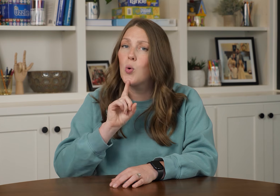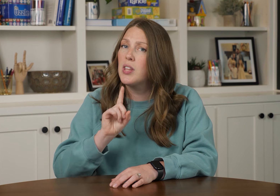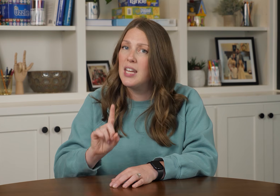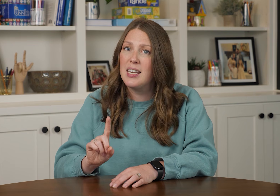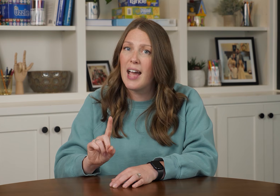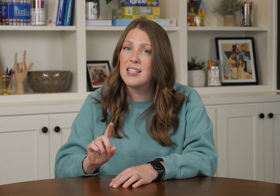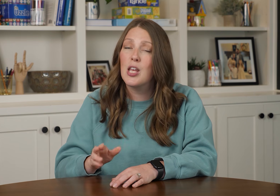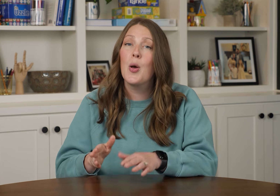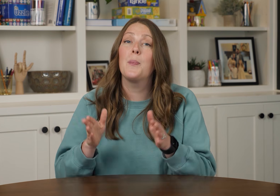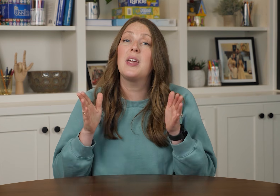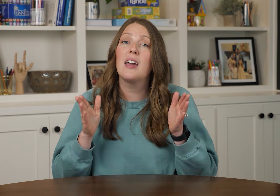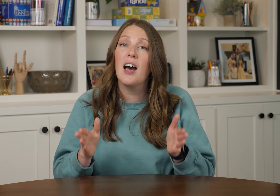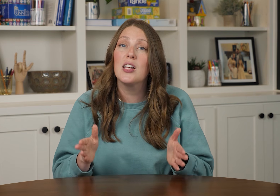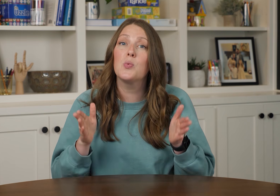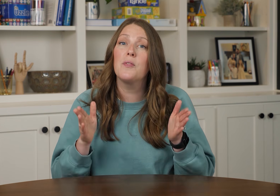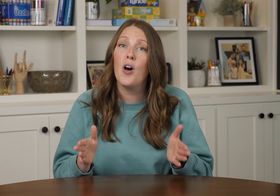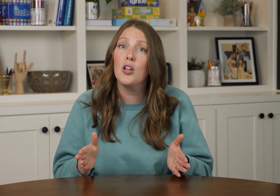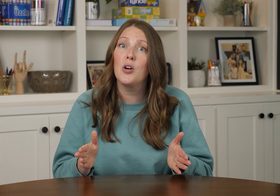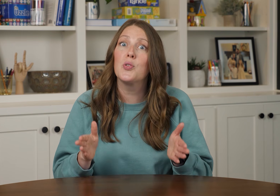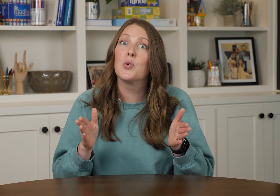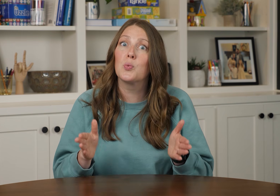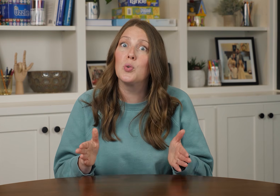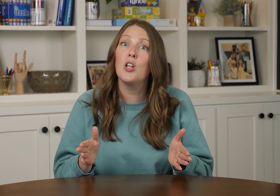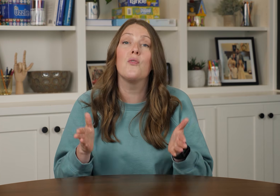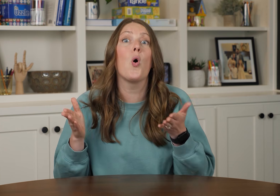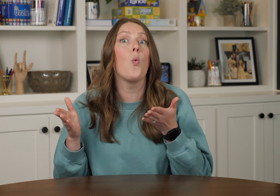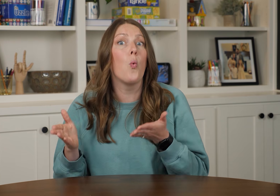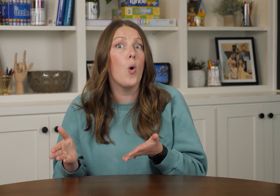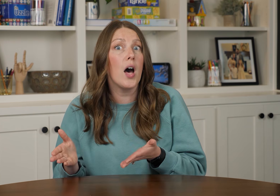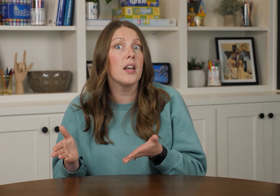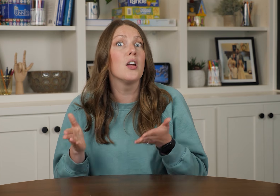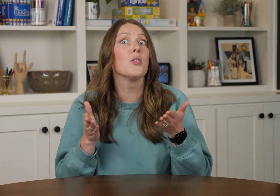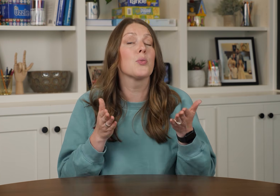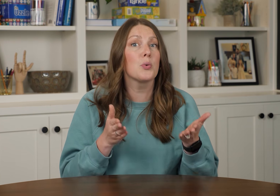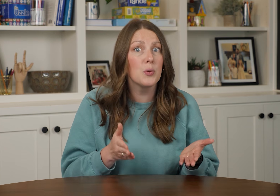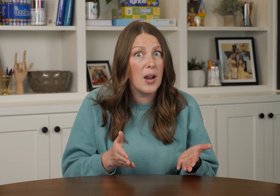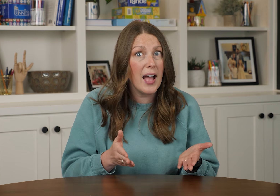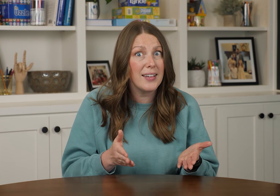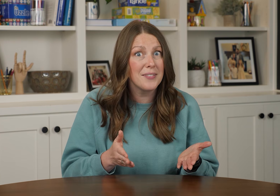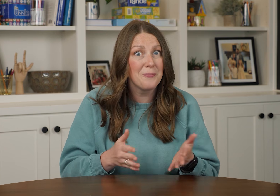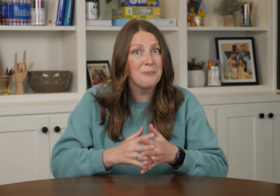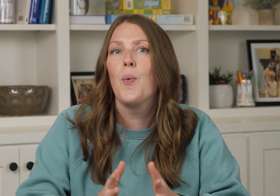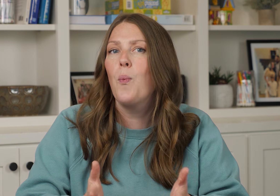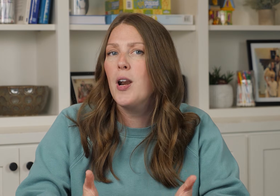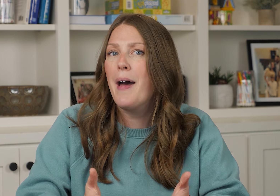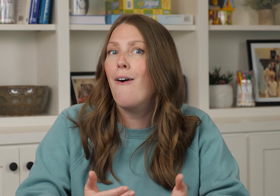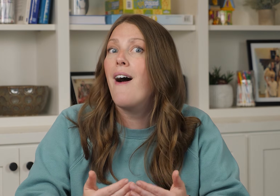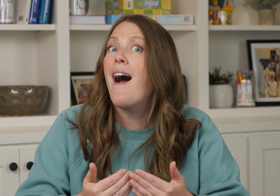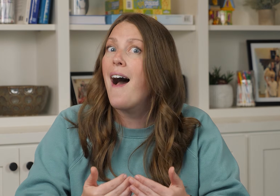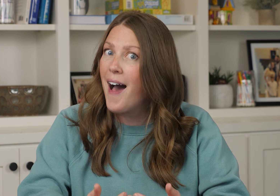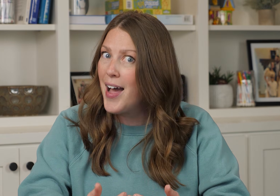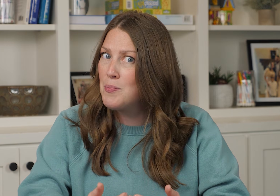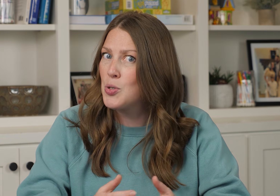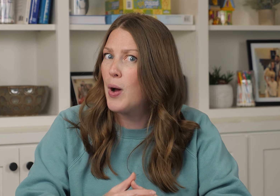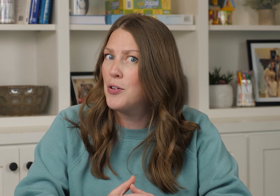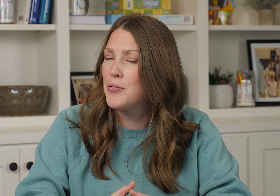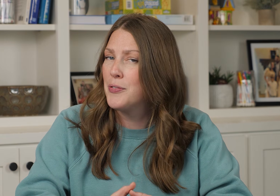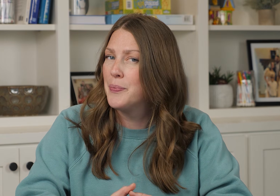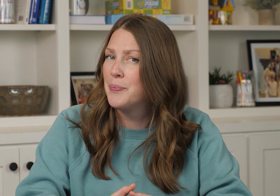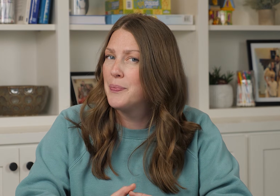the index because we followed the rule of 1 through 9. What about I'm 12?